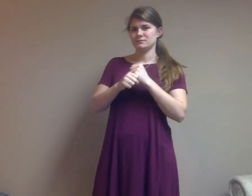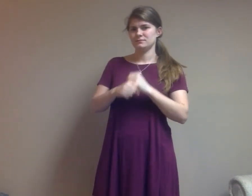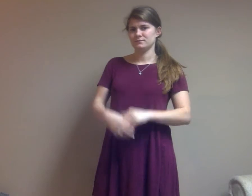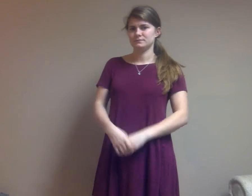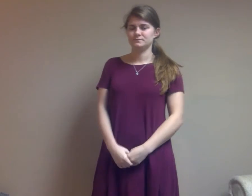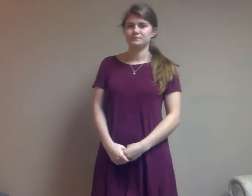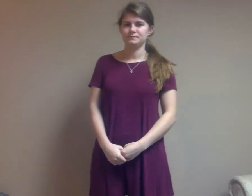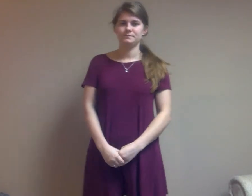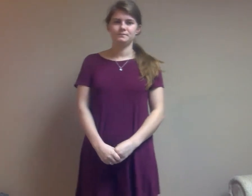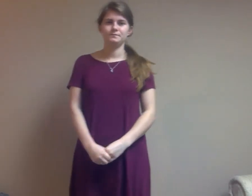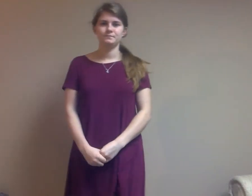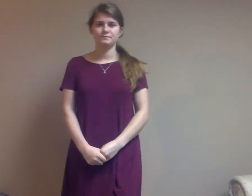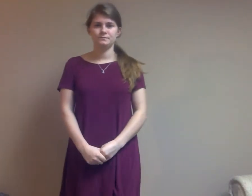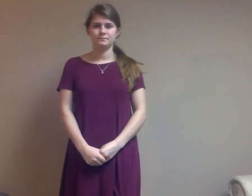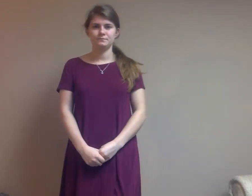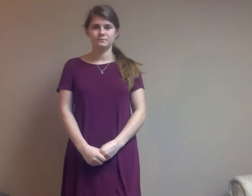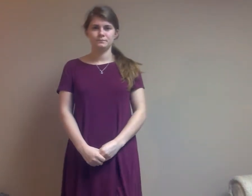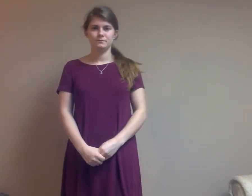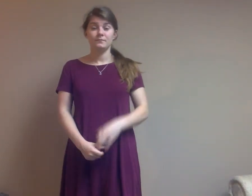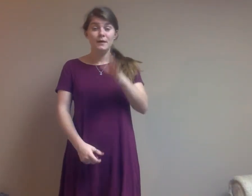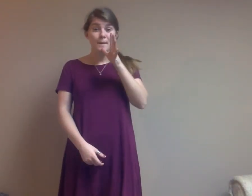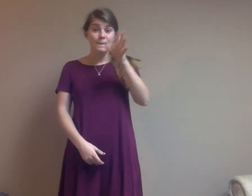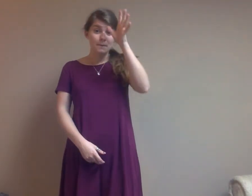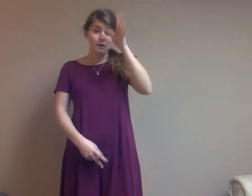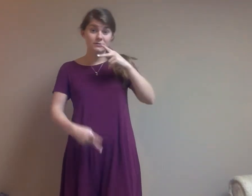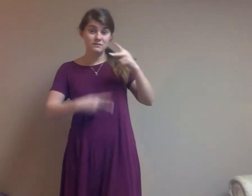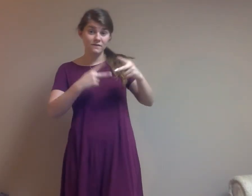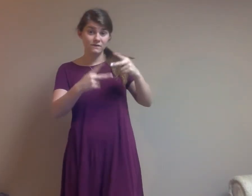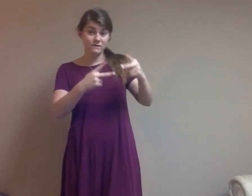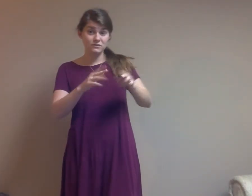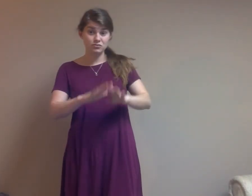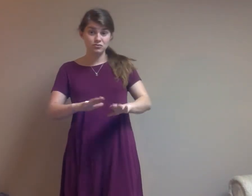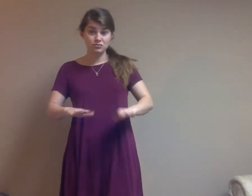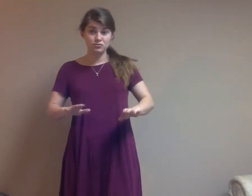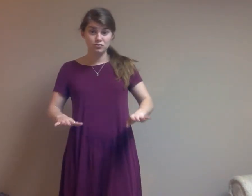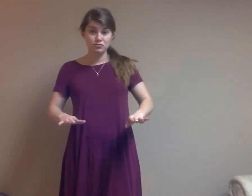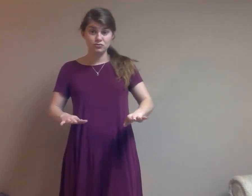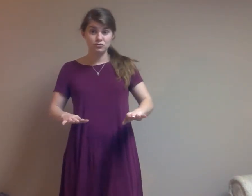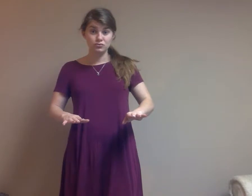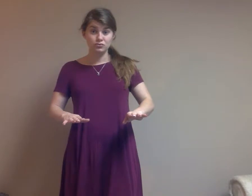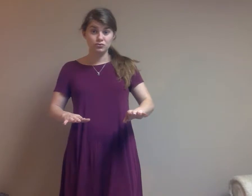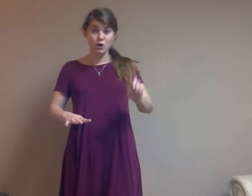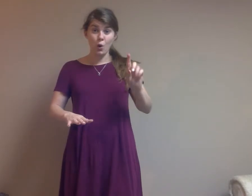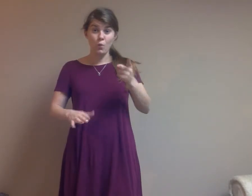Parents can visit their children once a week, after sports matches, on Wednesday afternoons.